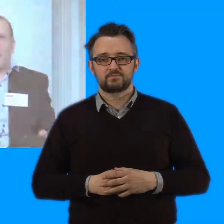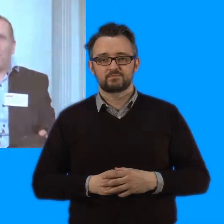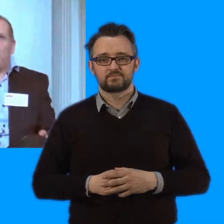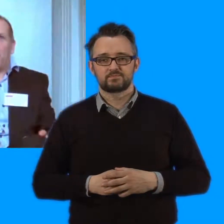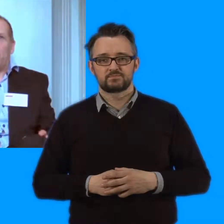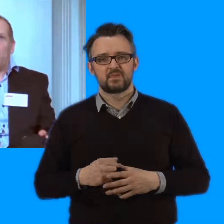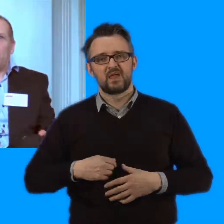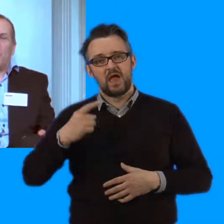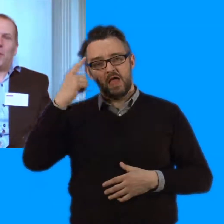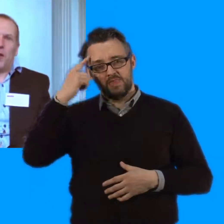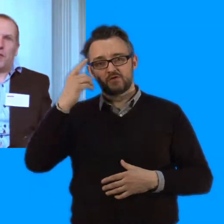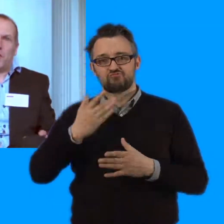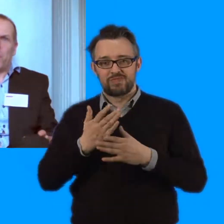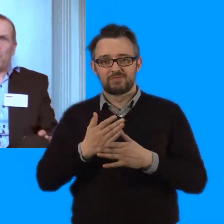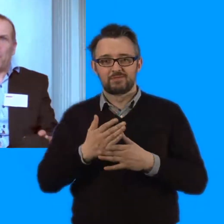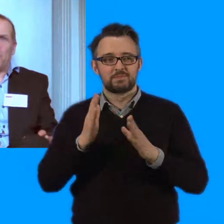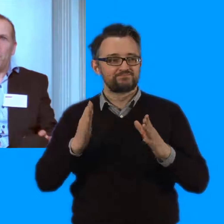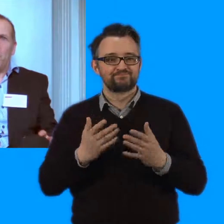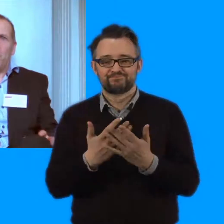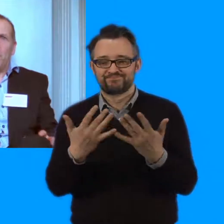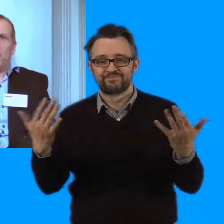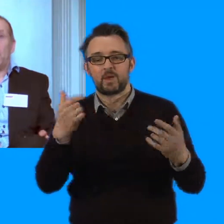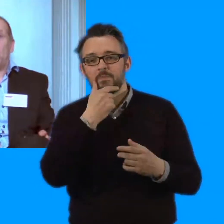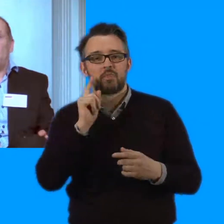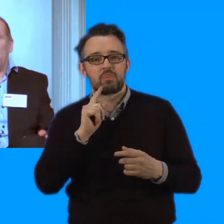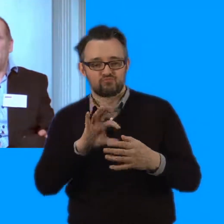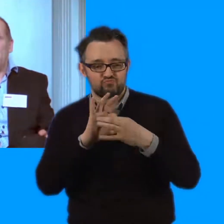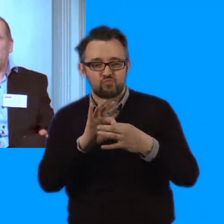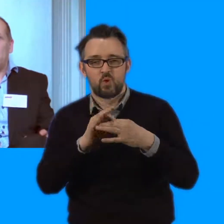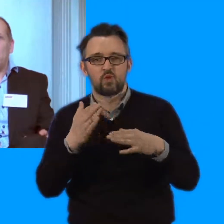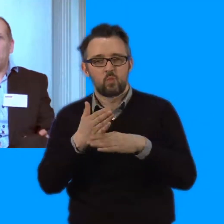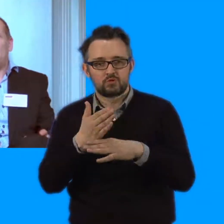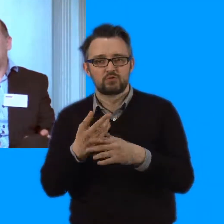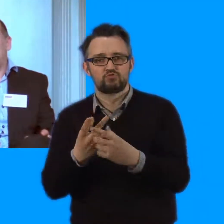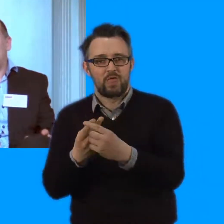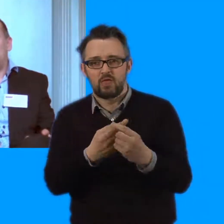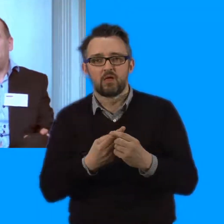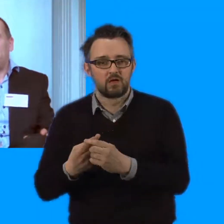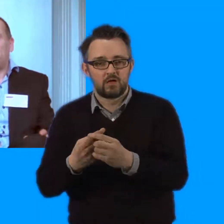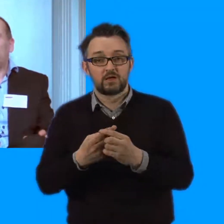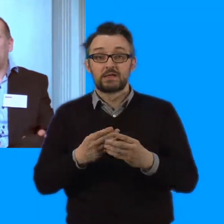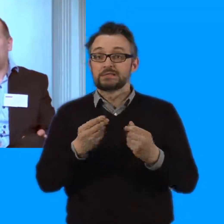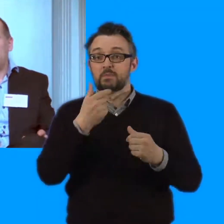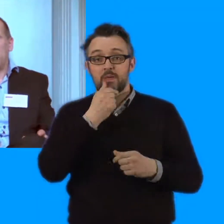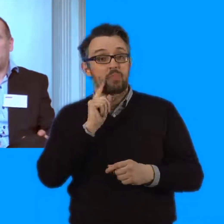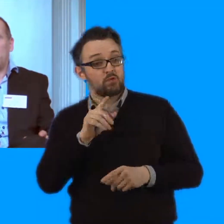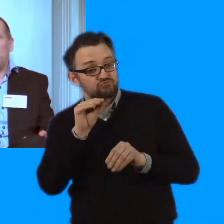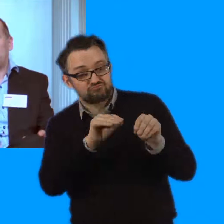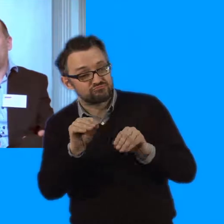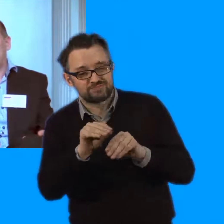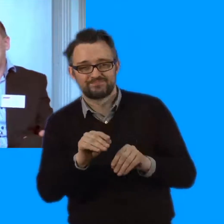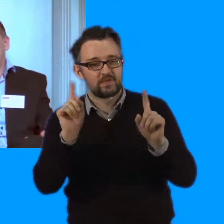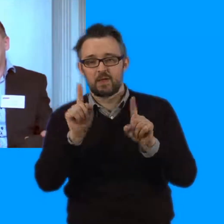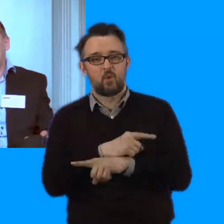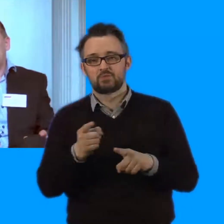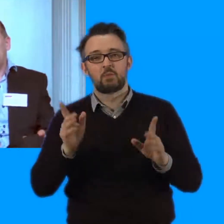I think it's all about joined up efforts from lots of different people. I think it's all about education. There's some people who you'll never be able to educate. We've just